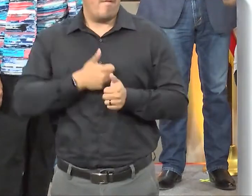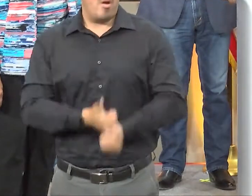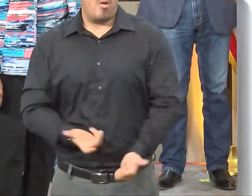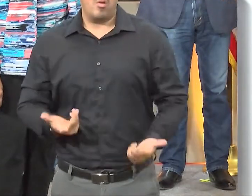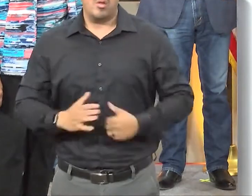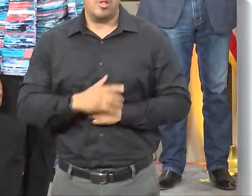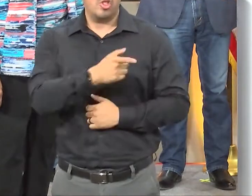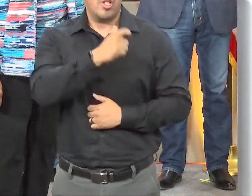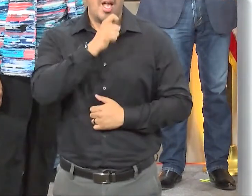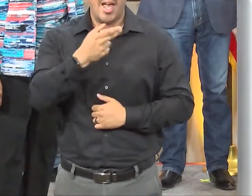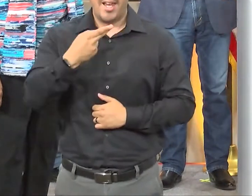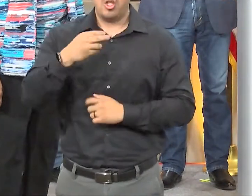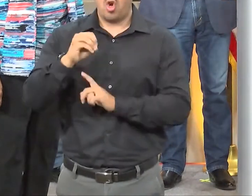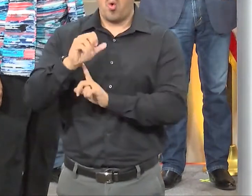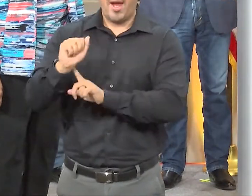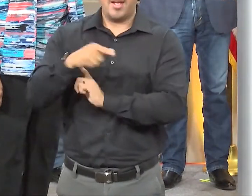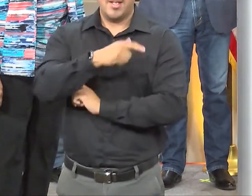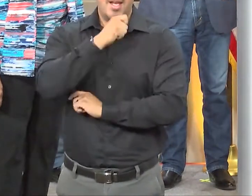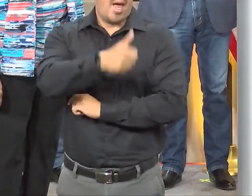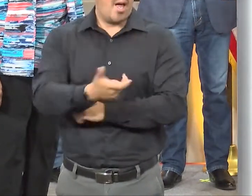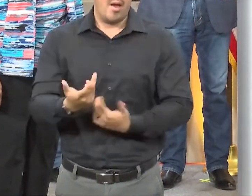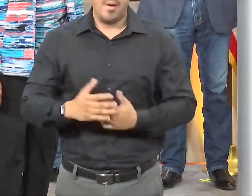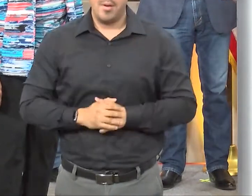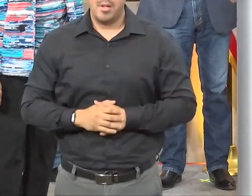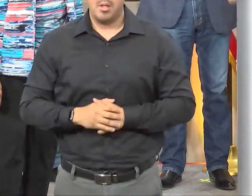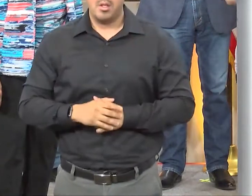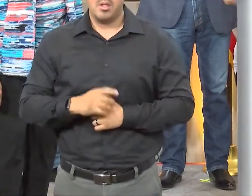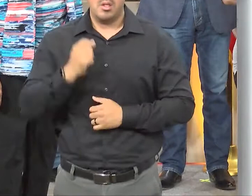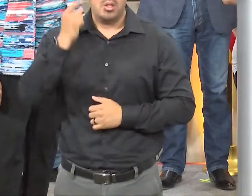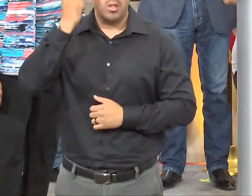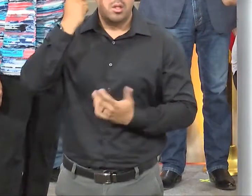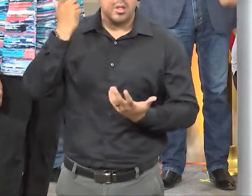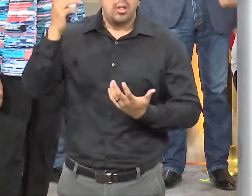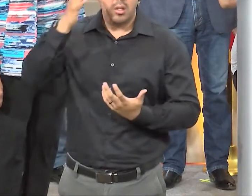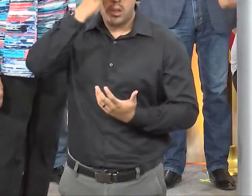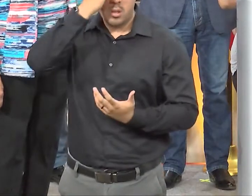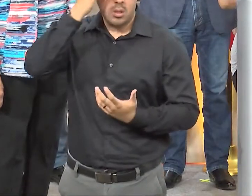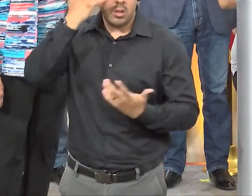not an HOA. They